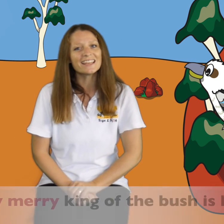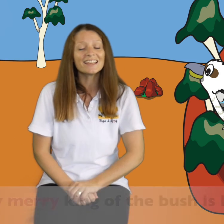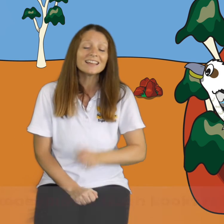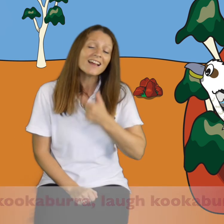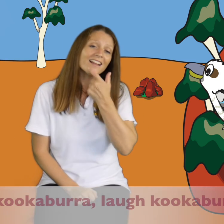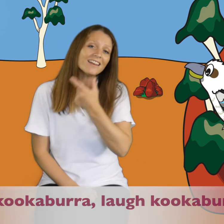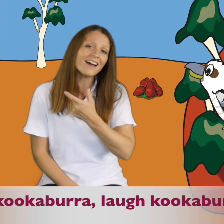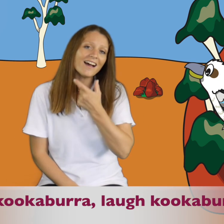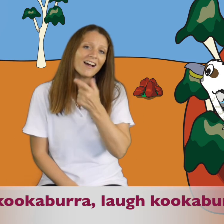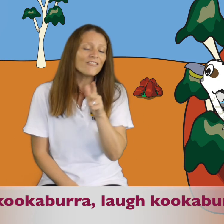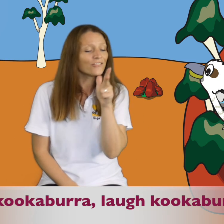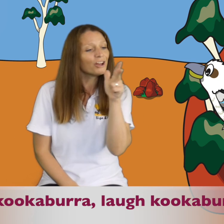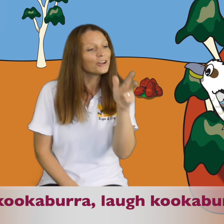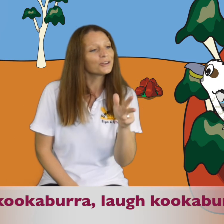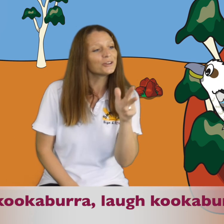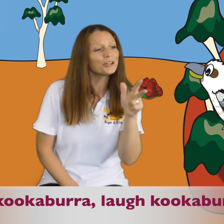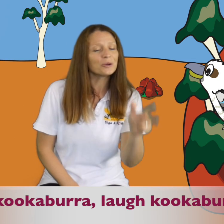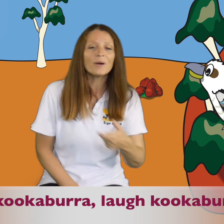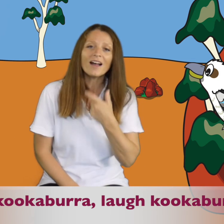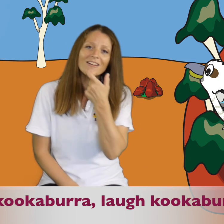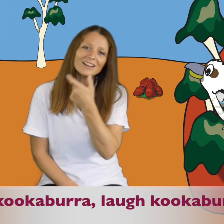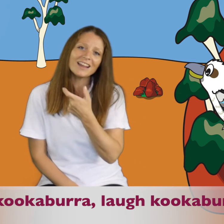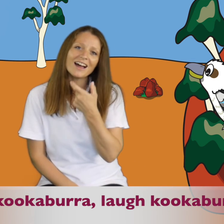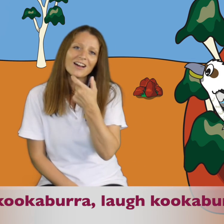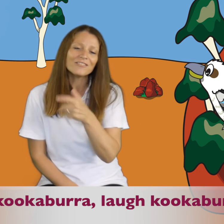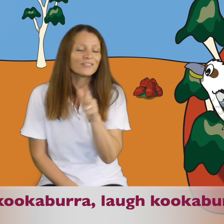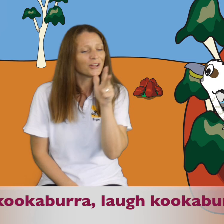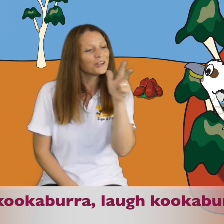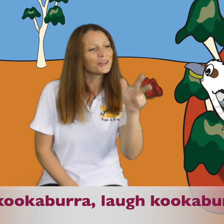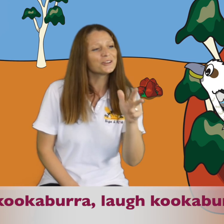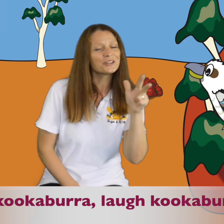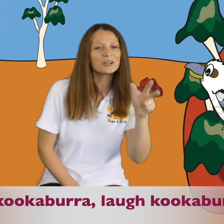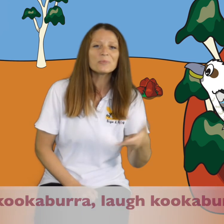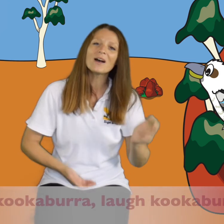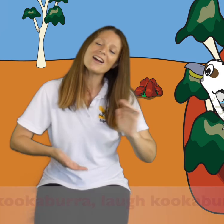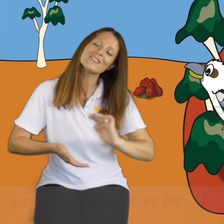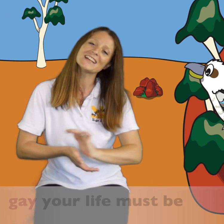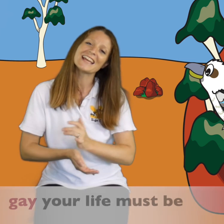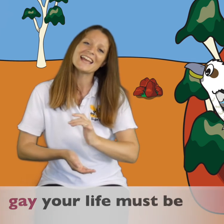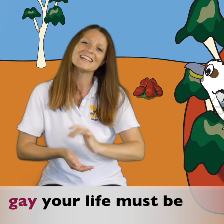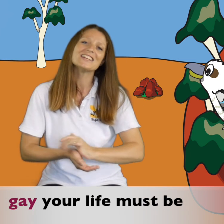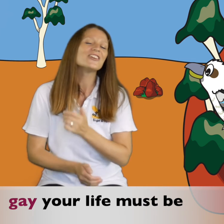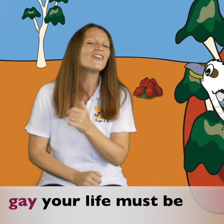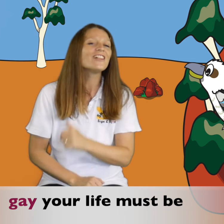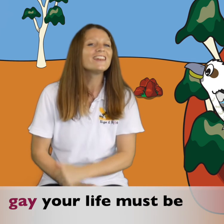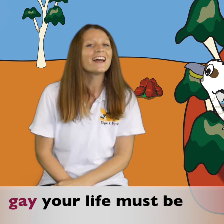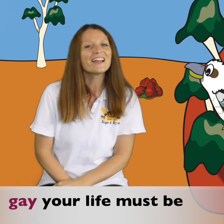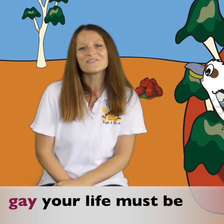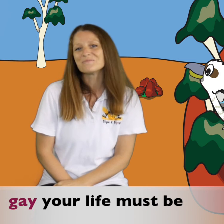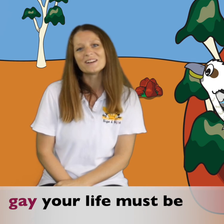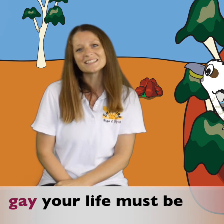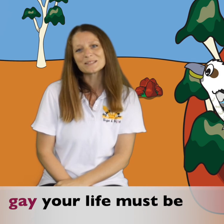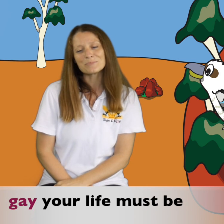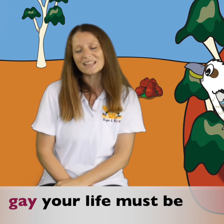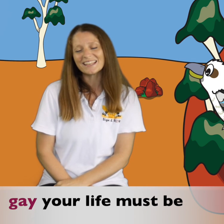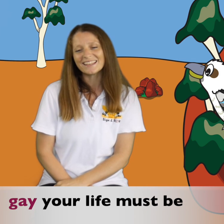he. Love, Kookaburra, love, Kookaburra gay your life must be.